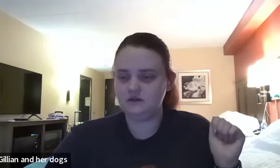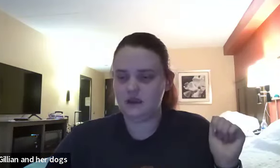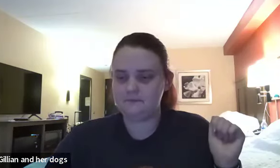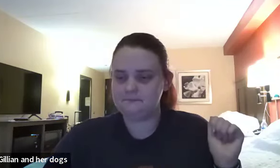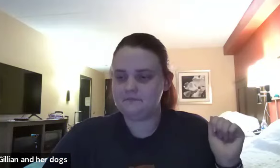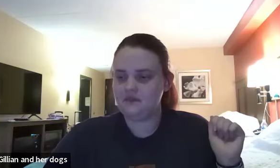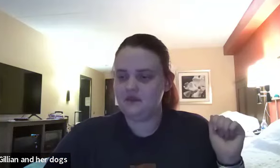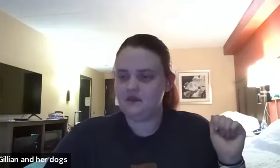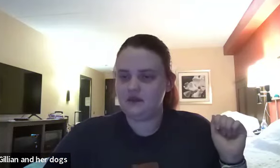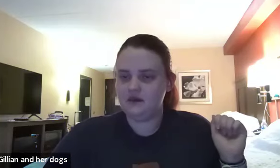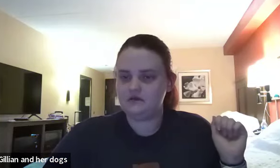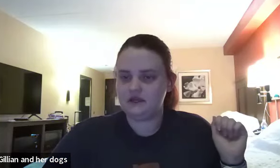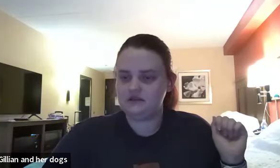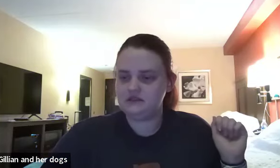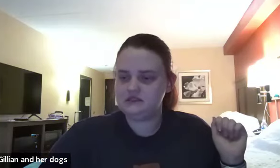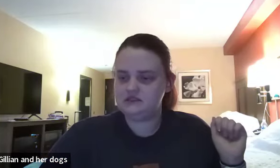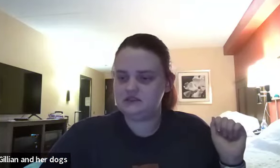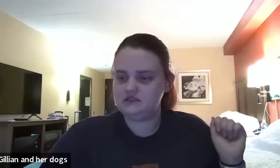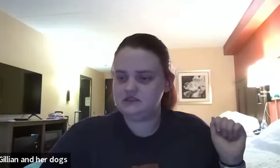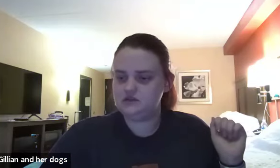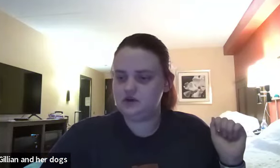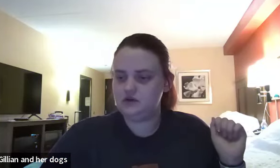Okay. Alrighty, let's see. Let's go